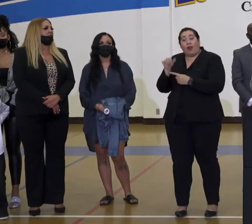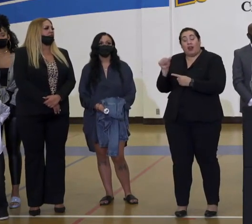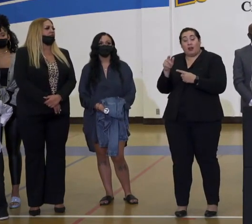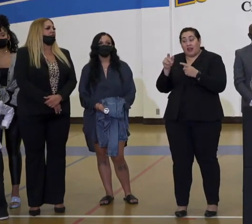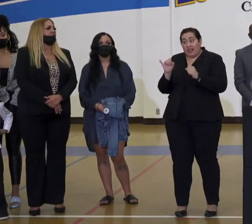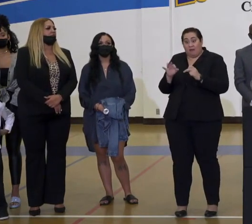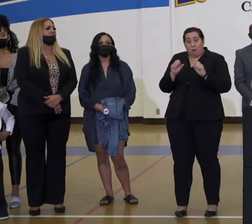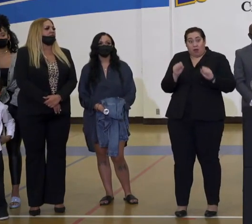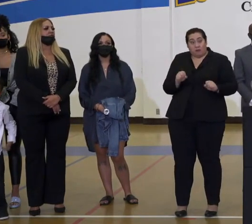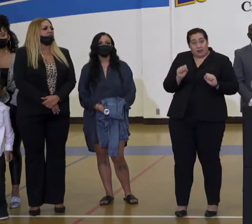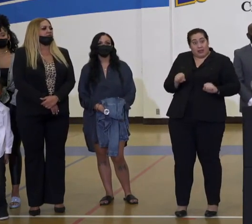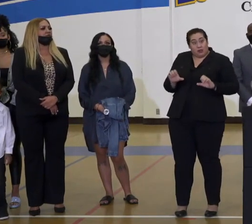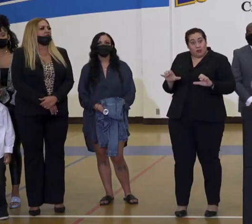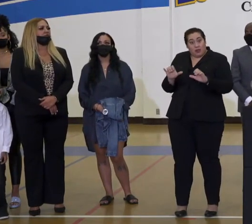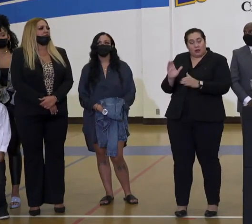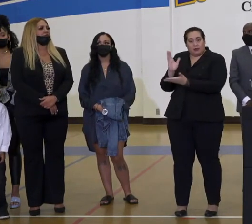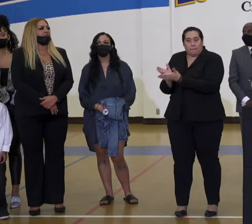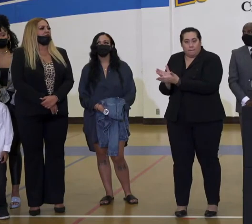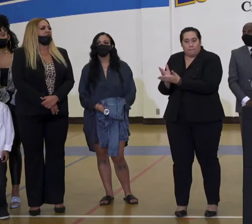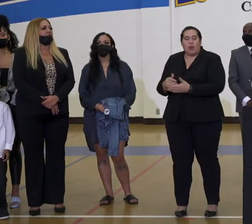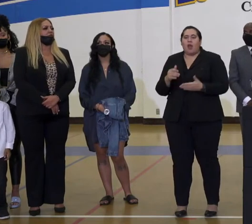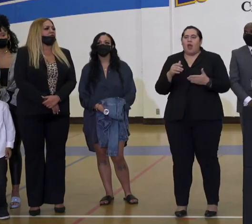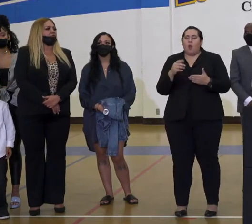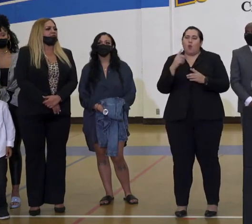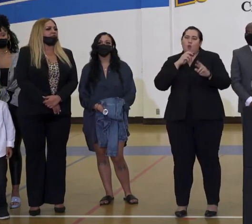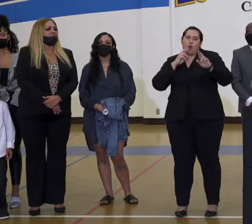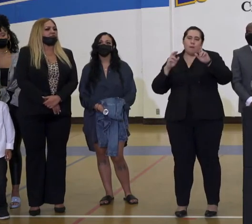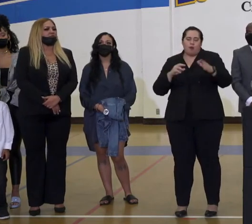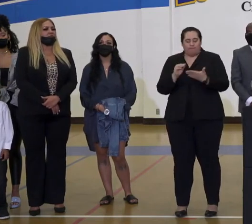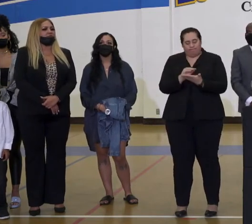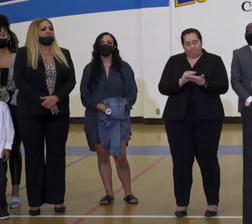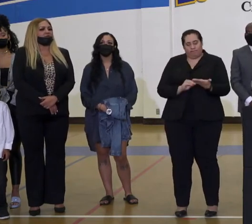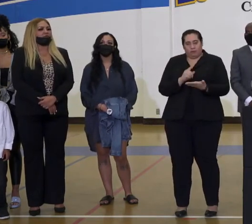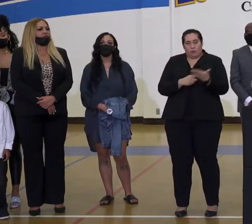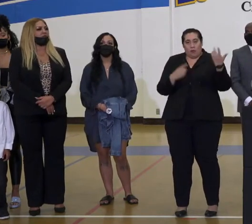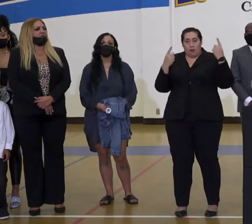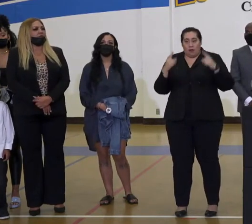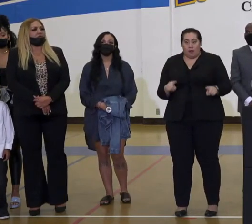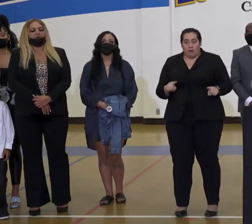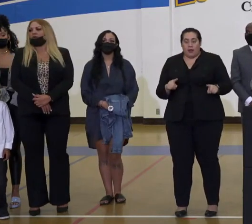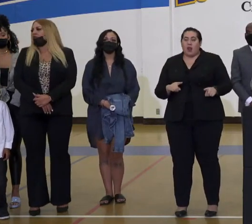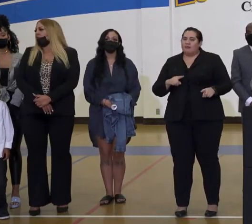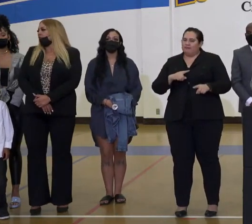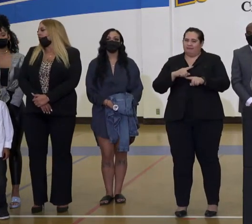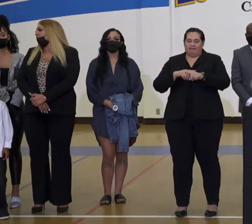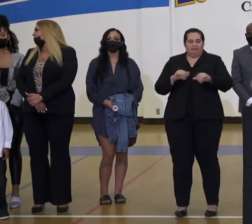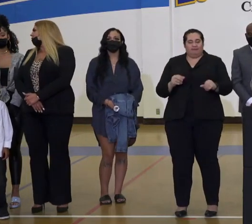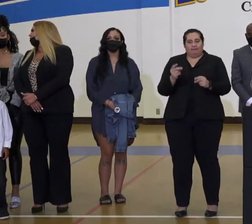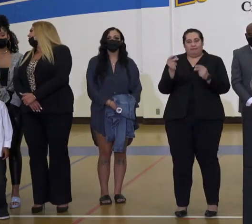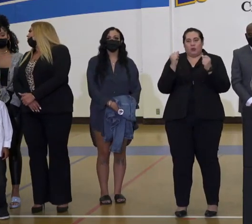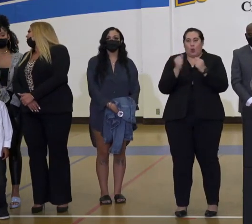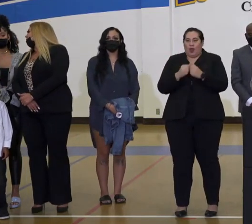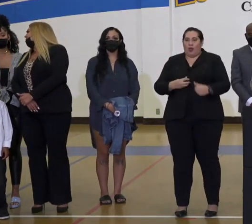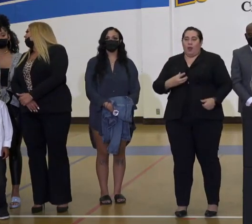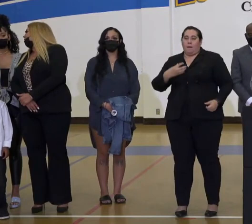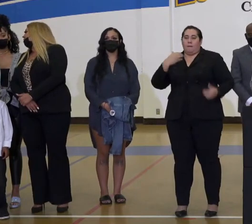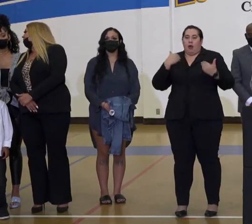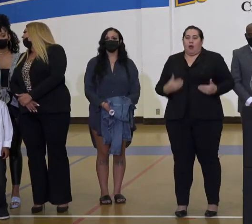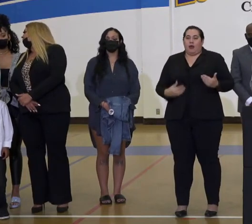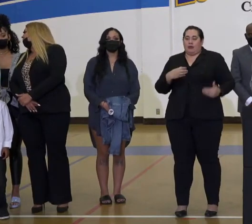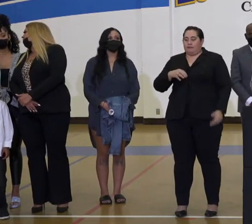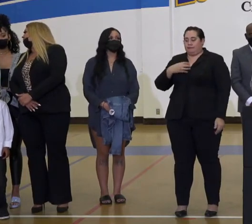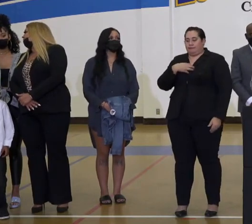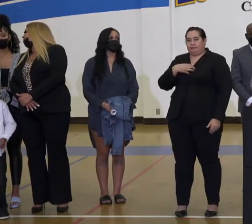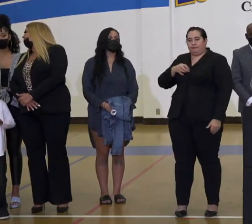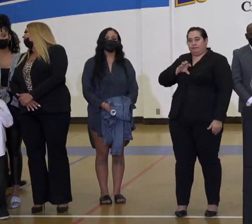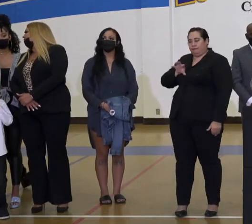a position to do so, recording and documenting the incident in real time with body cameras,